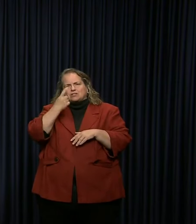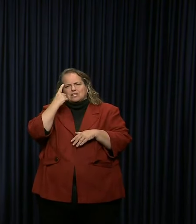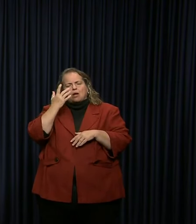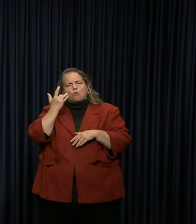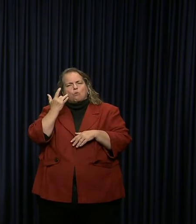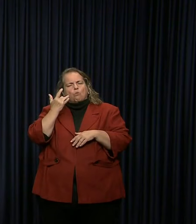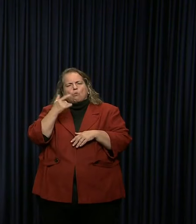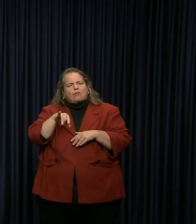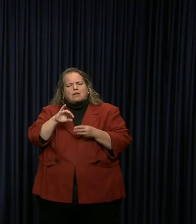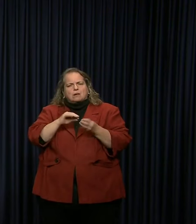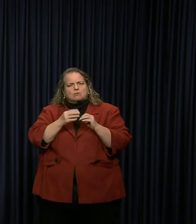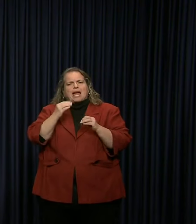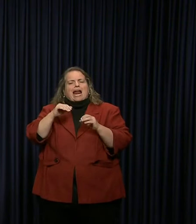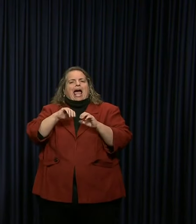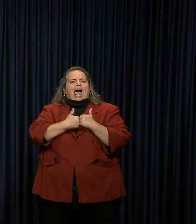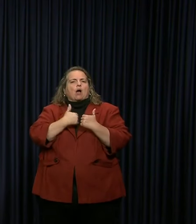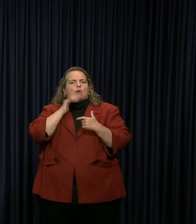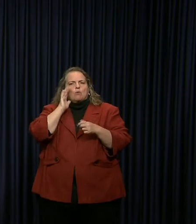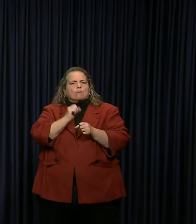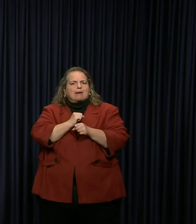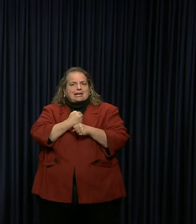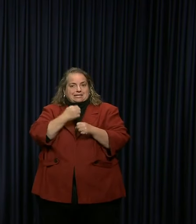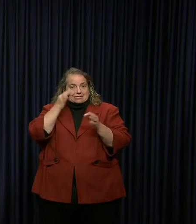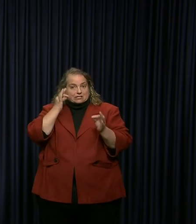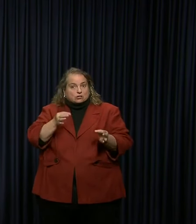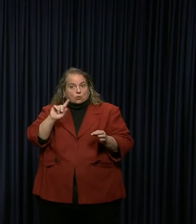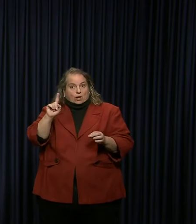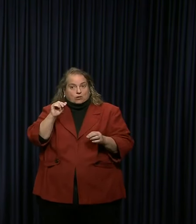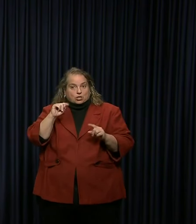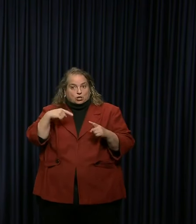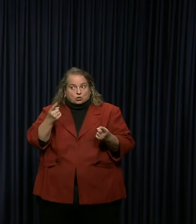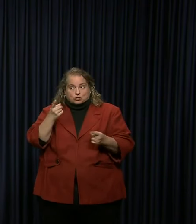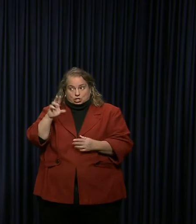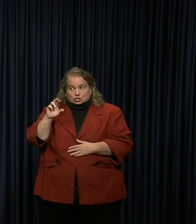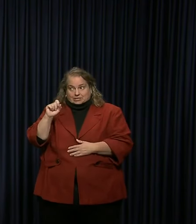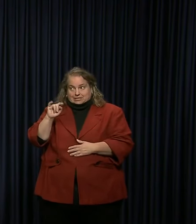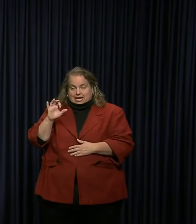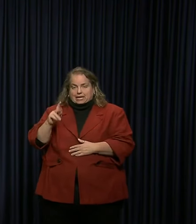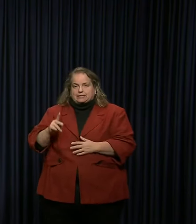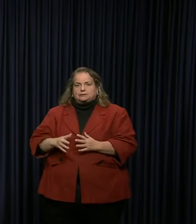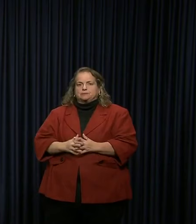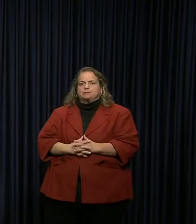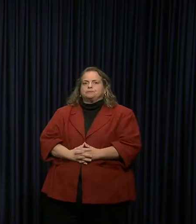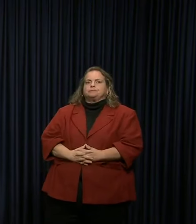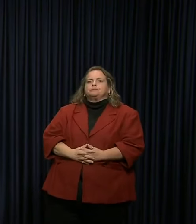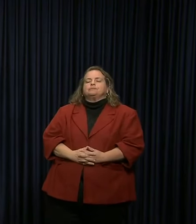also how we will make decisions on where it goes. Dr. Stack.